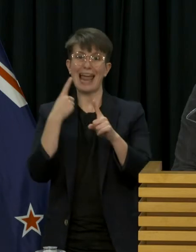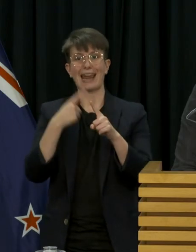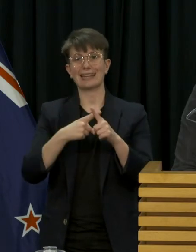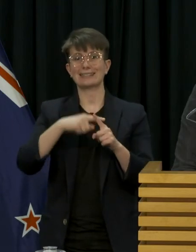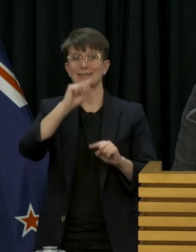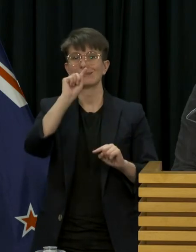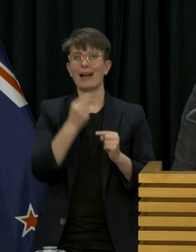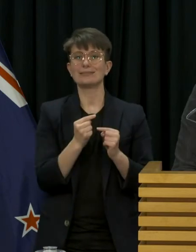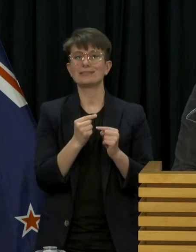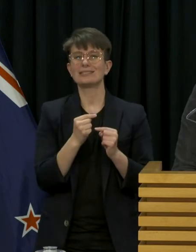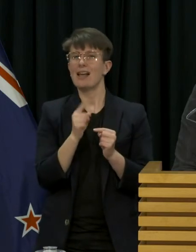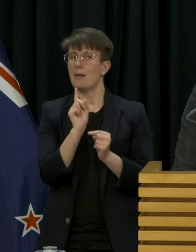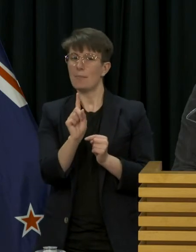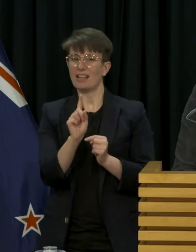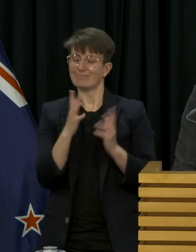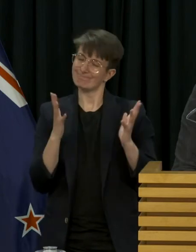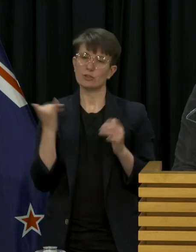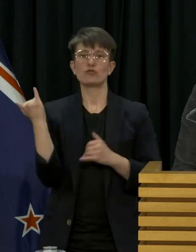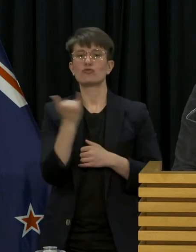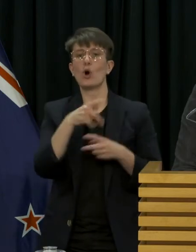that's the right tool for the right time.